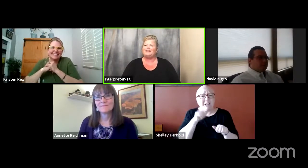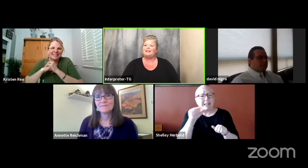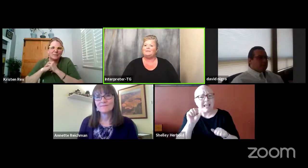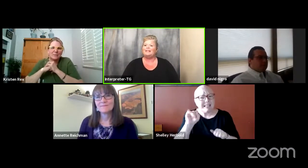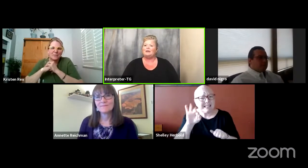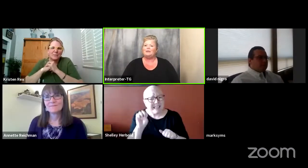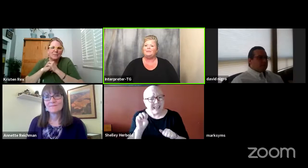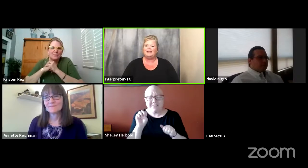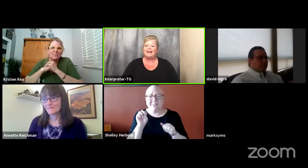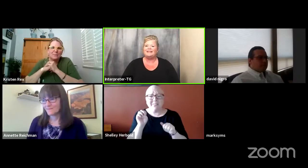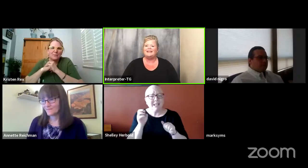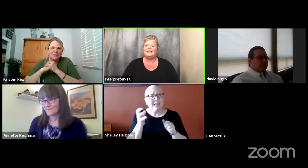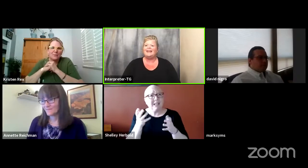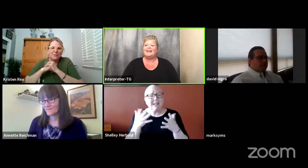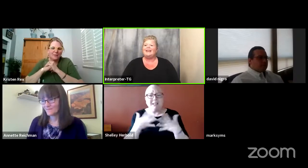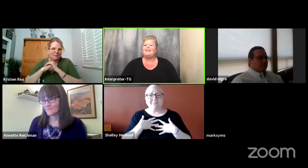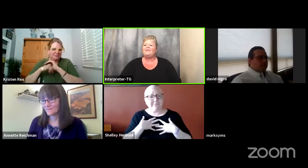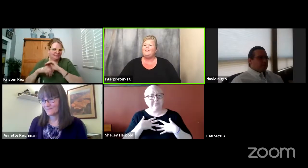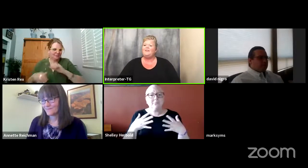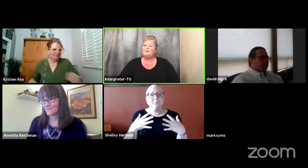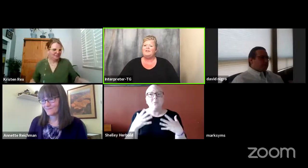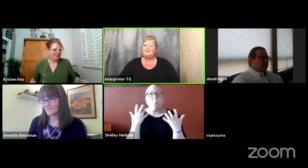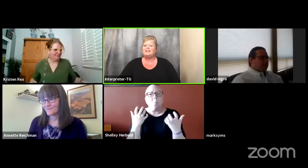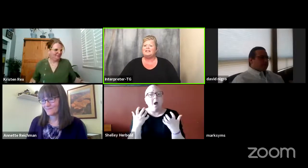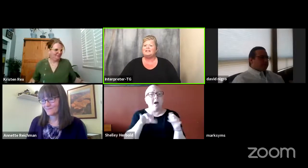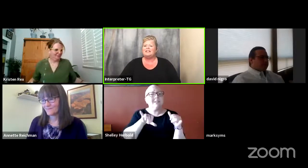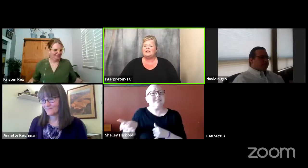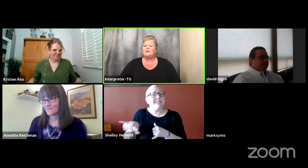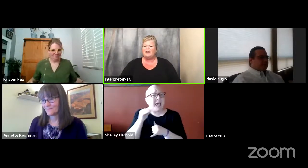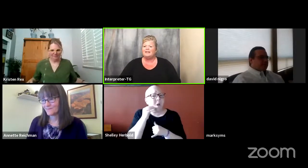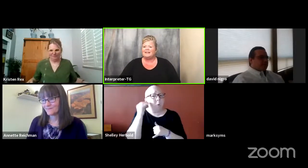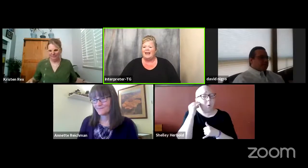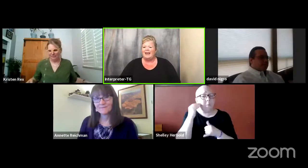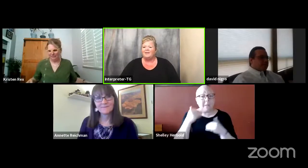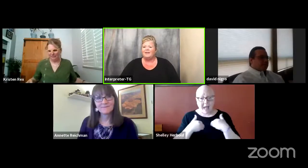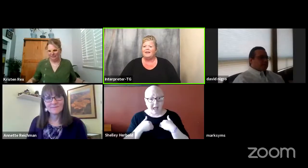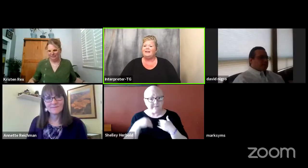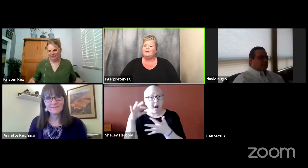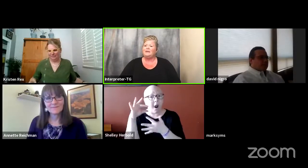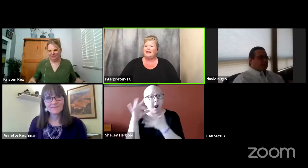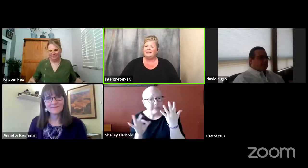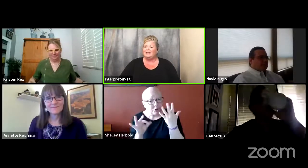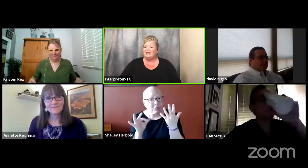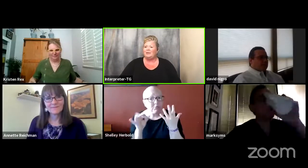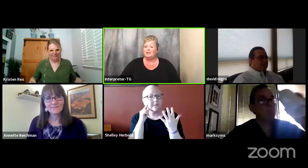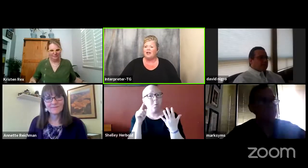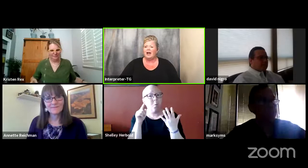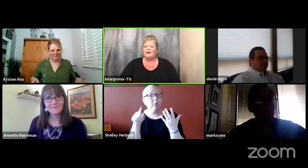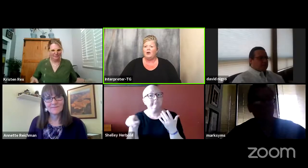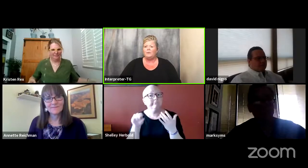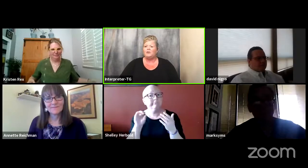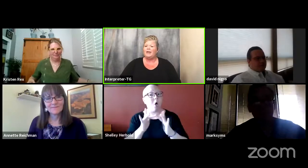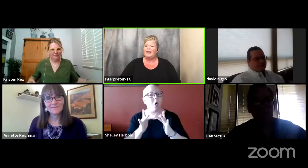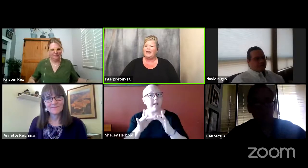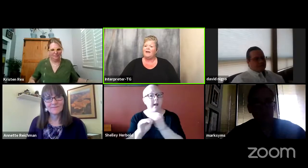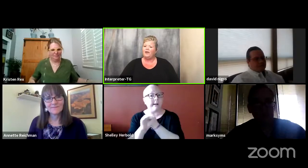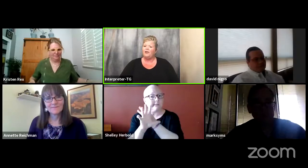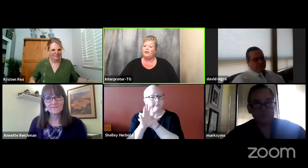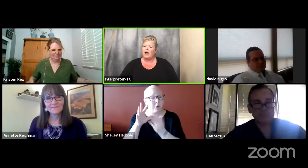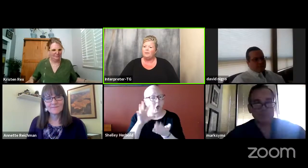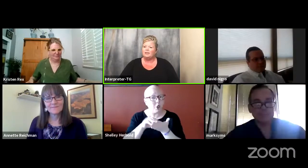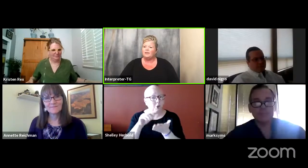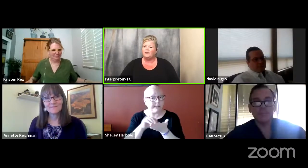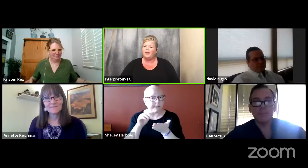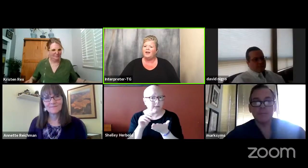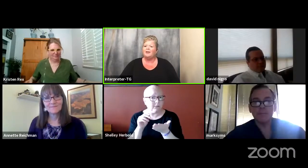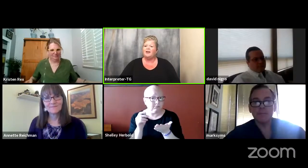plan, but that seems to still be in place. If the family feels it's still not safe and they would like to keep their child at home, do they have